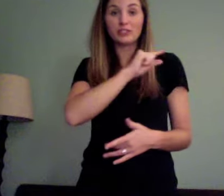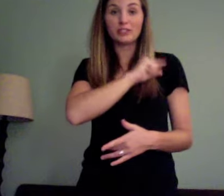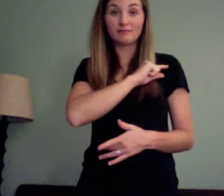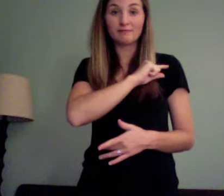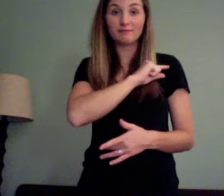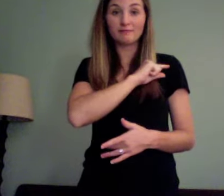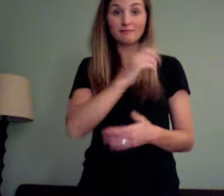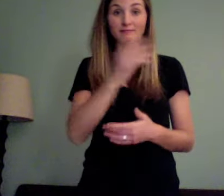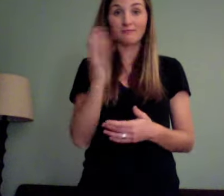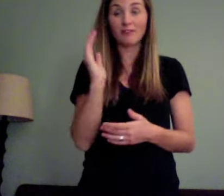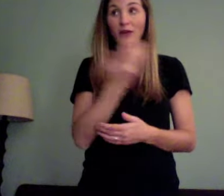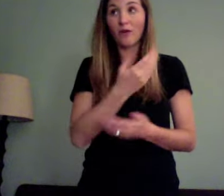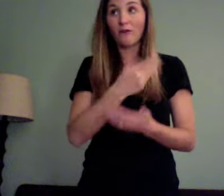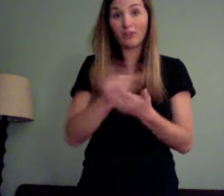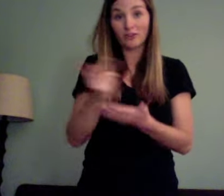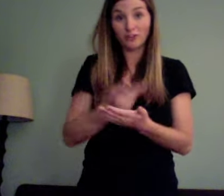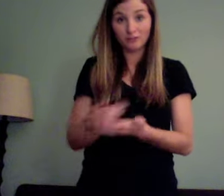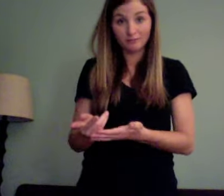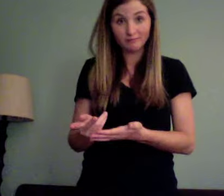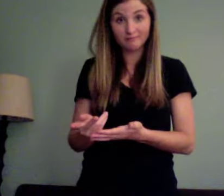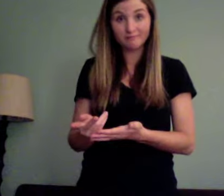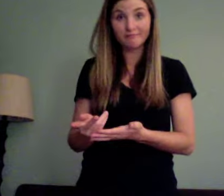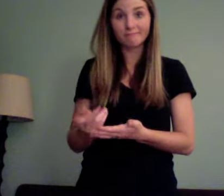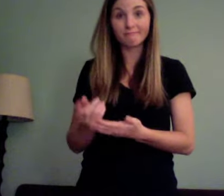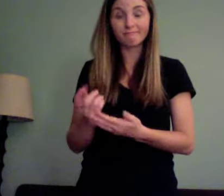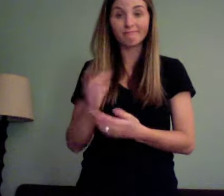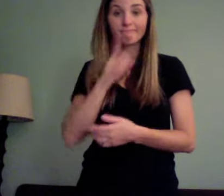The only reason we can deal with our guilt is by admitting our guilt.